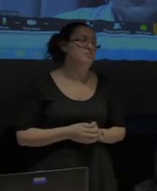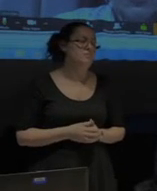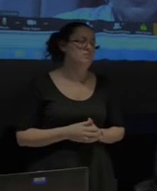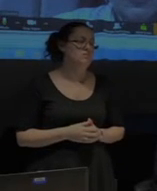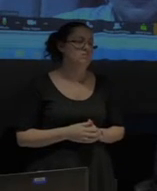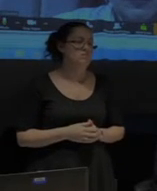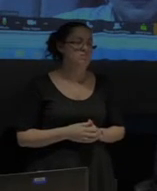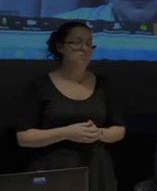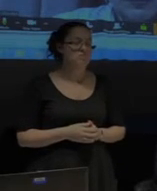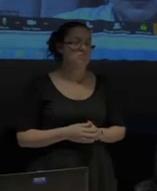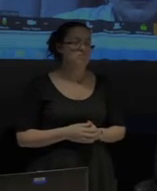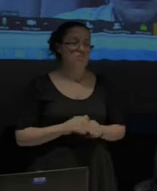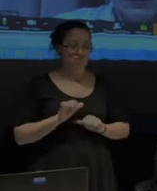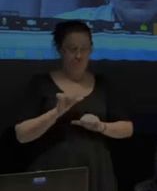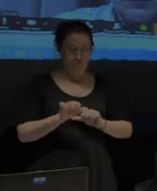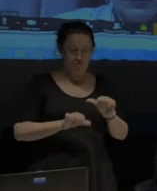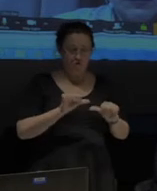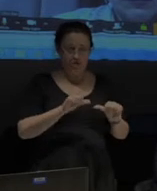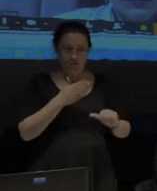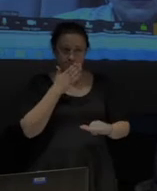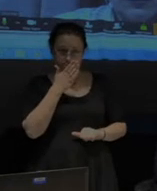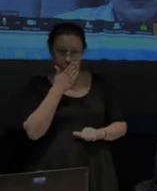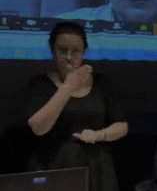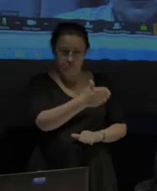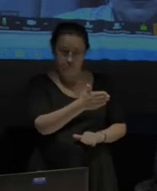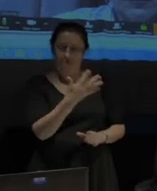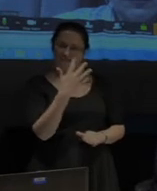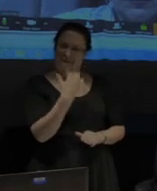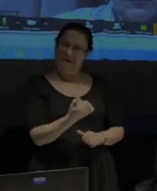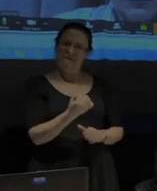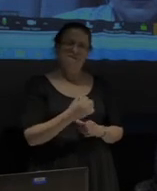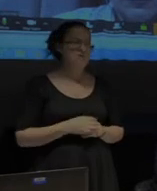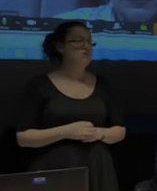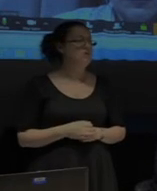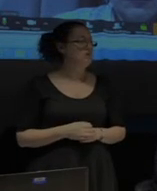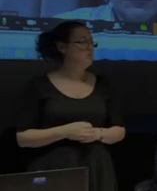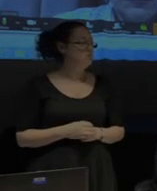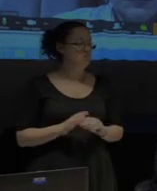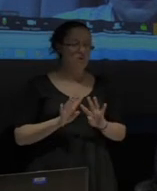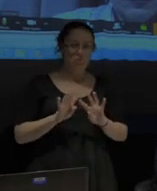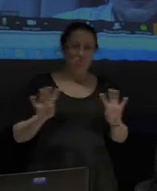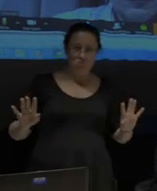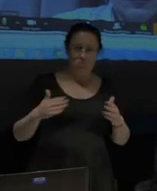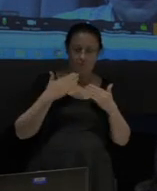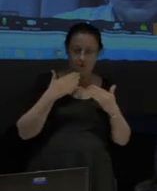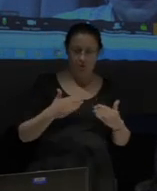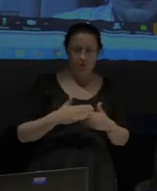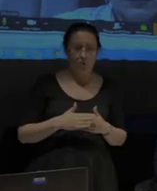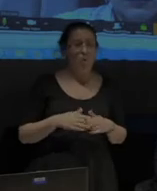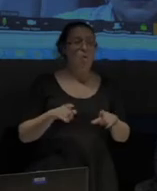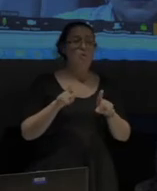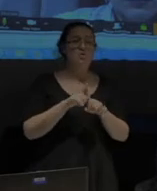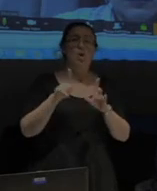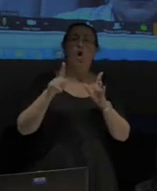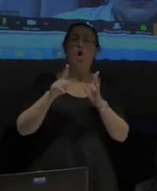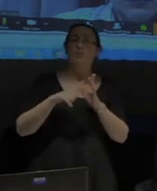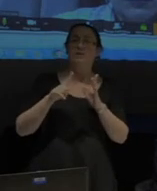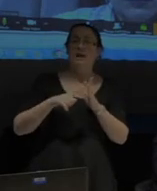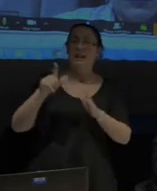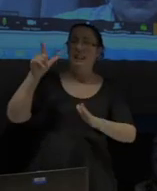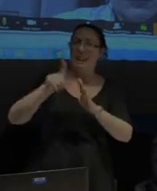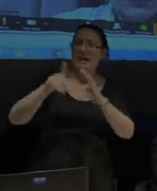is progress being made in a direction. So all of you, and in particular Oberdan for staying late